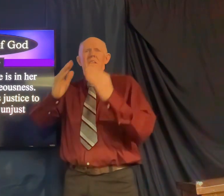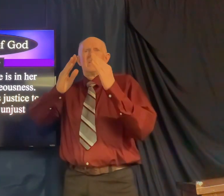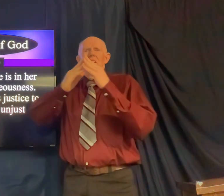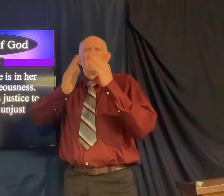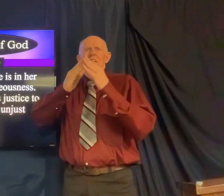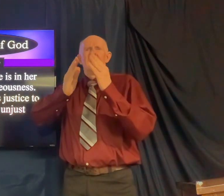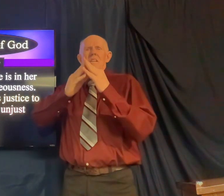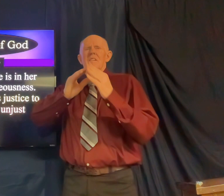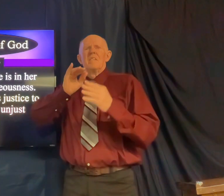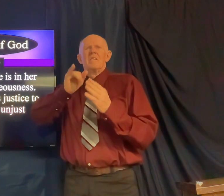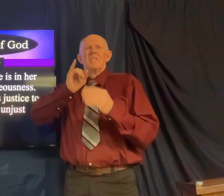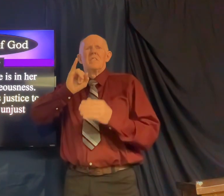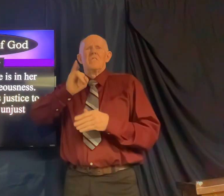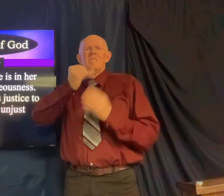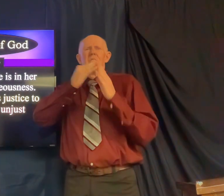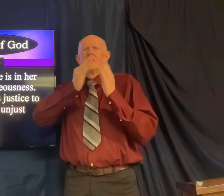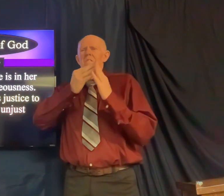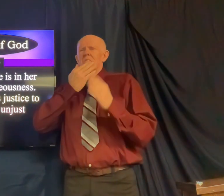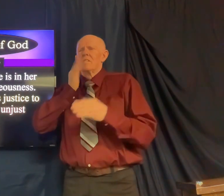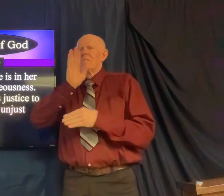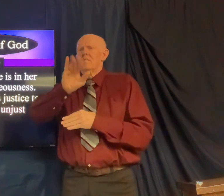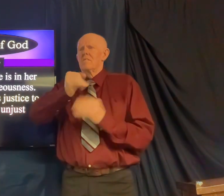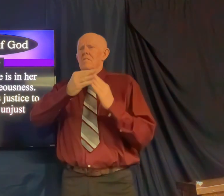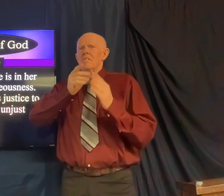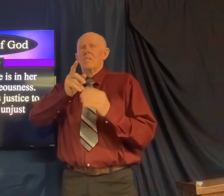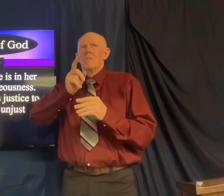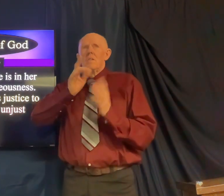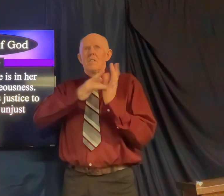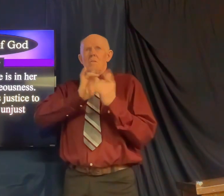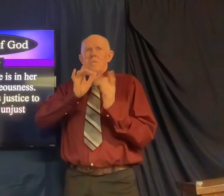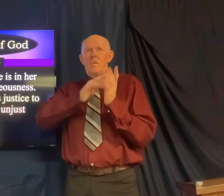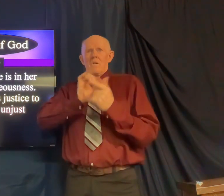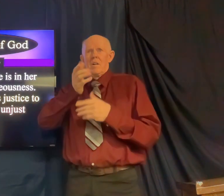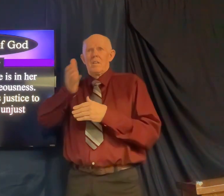He is there in Jerusalem.